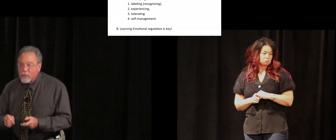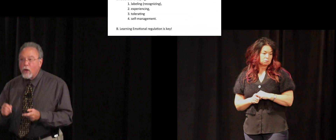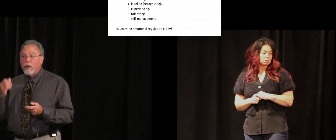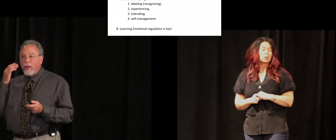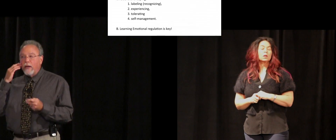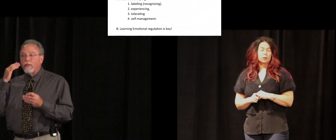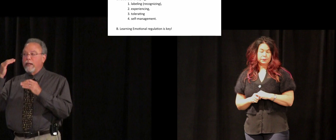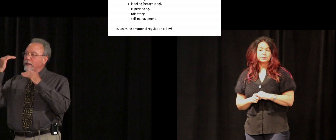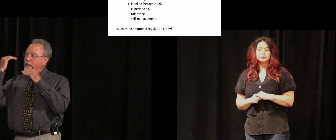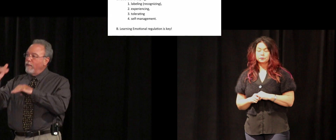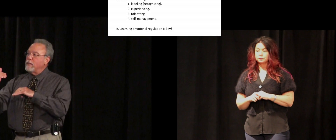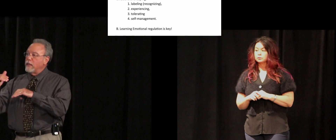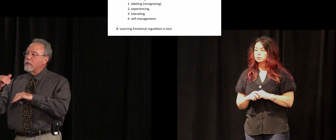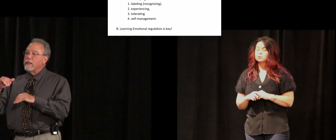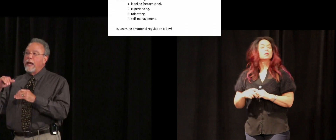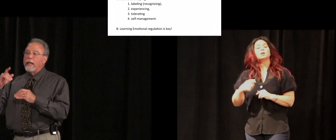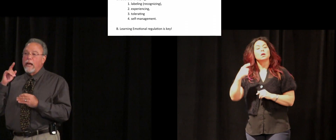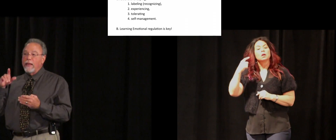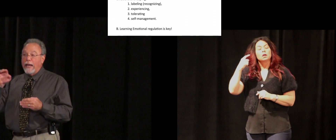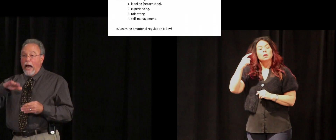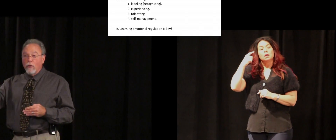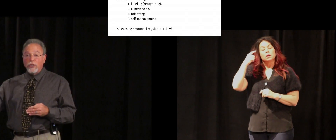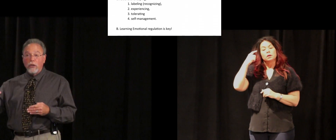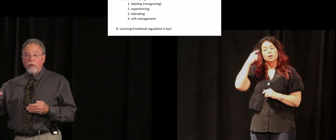that they will not forget.